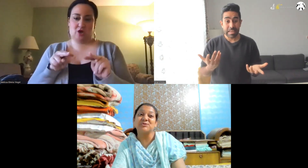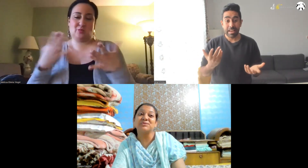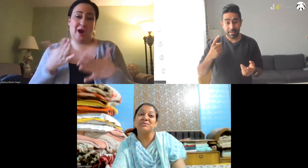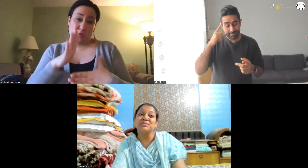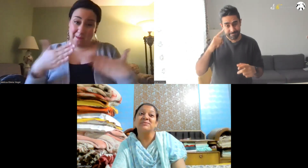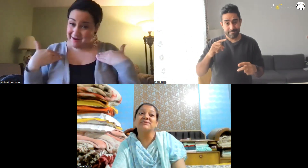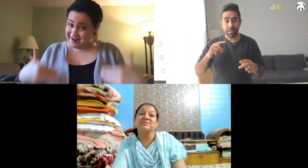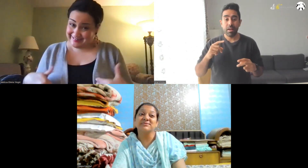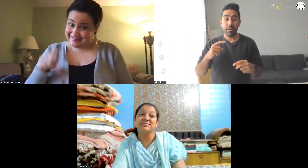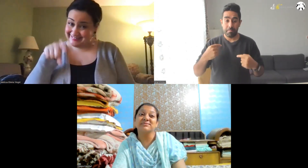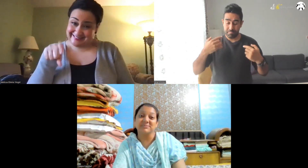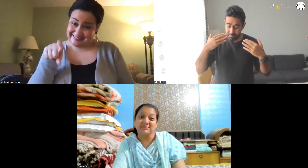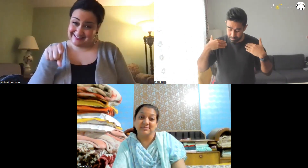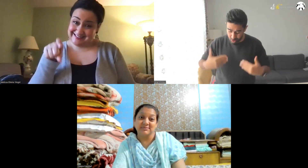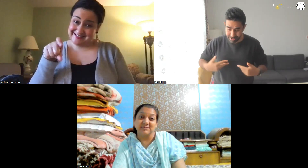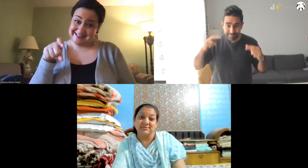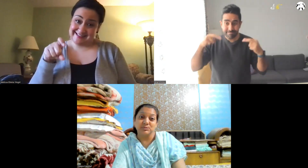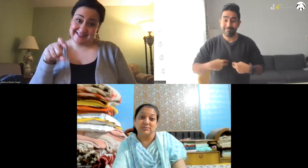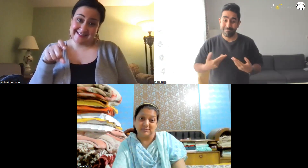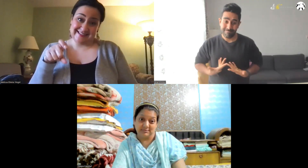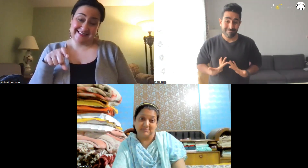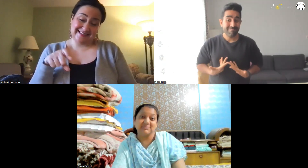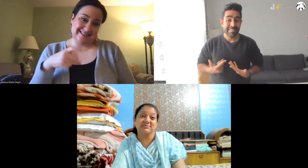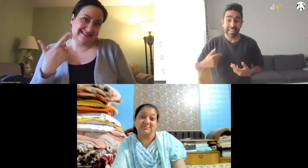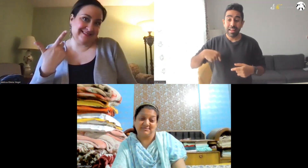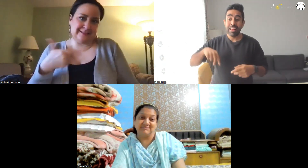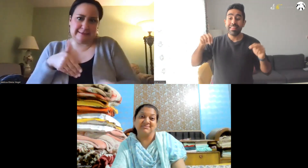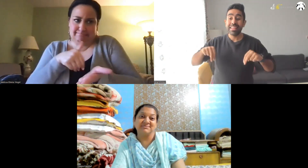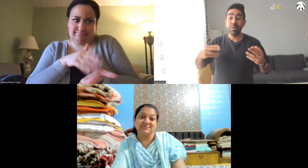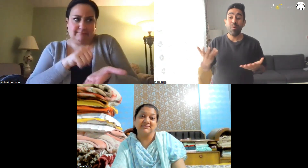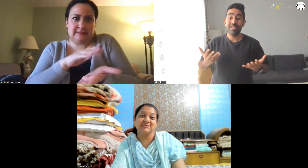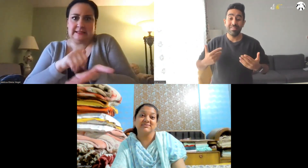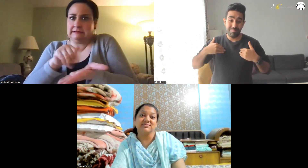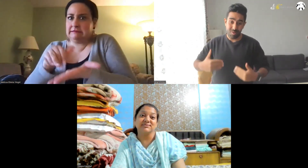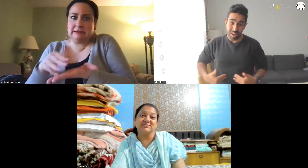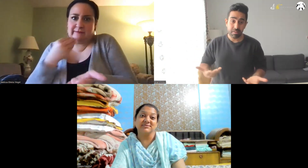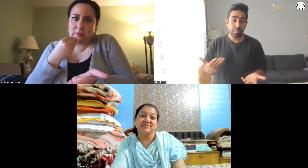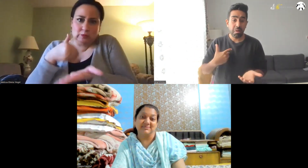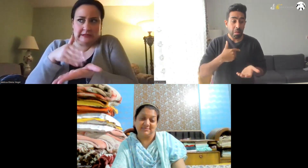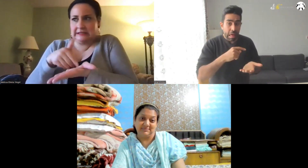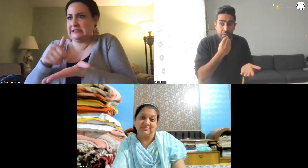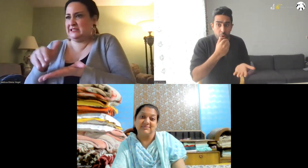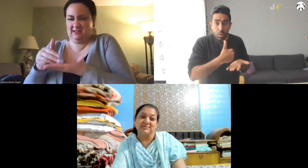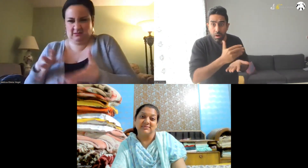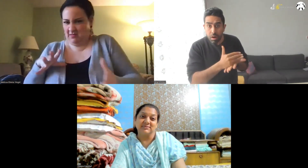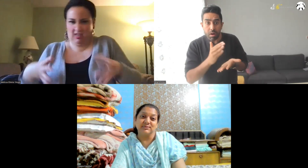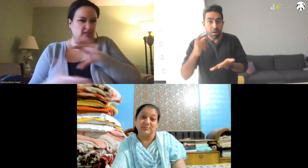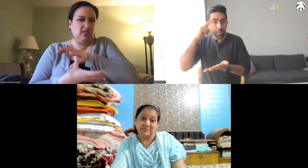So yeah, it's difficult. So you have to see yourself, what your body